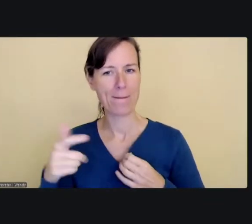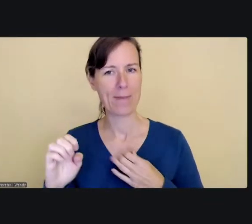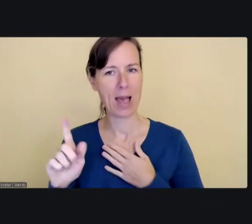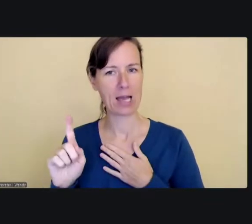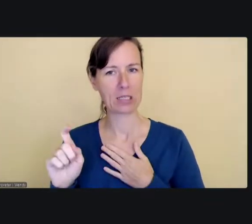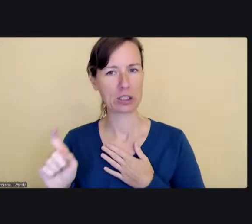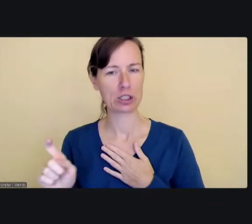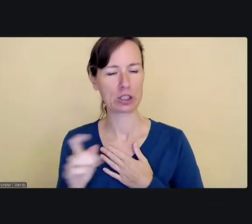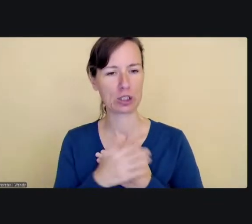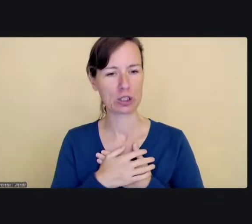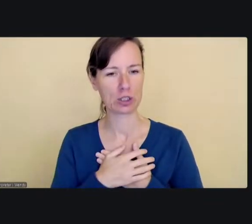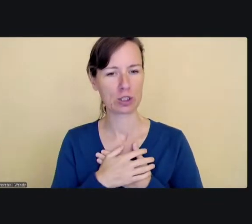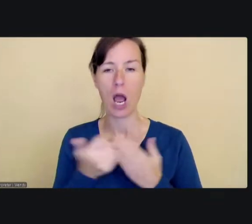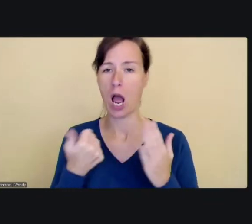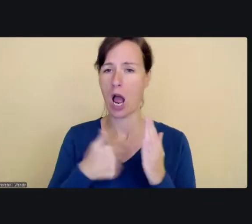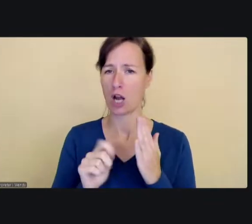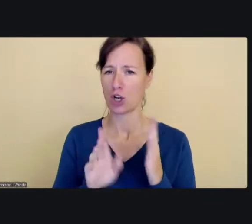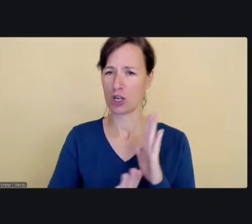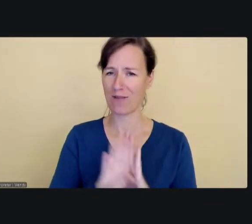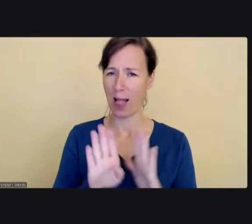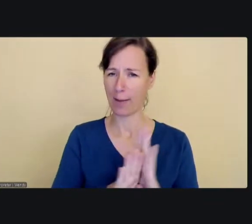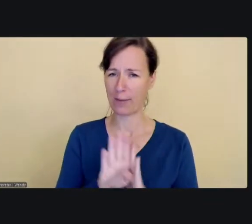I think it's under development.